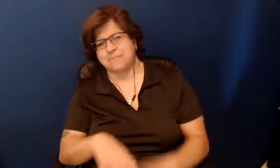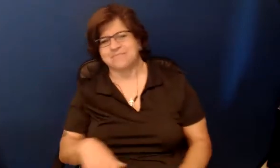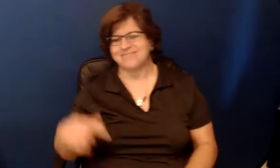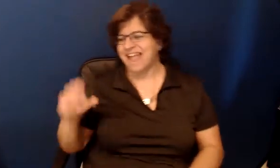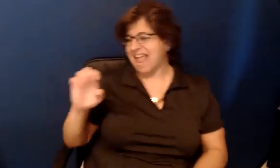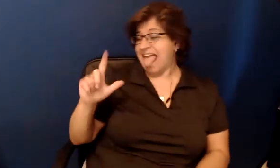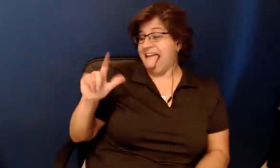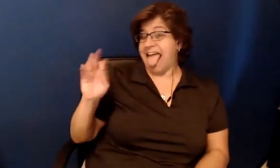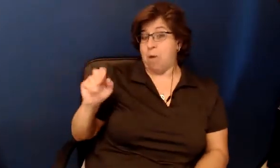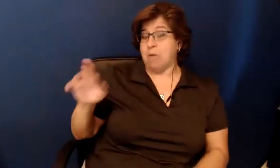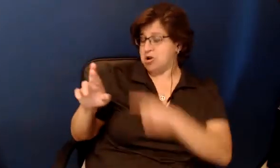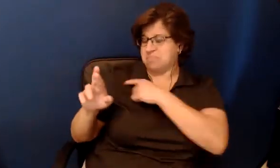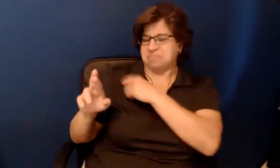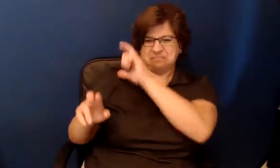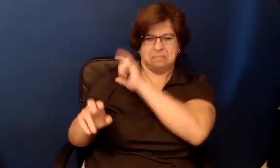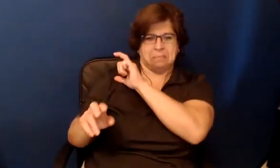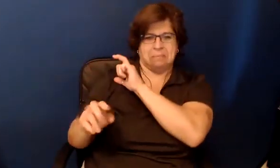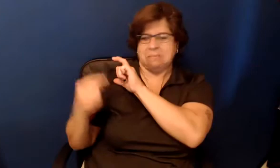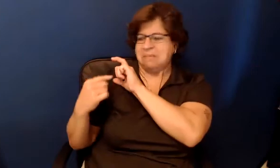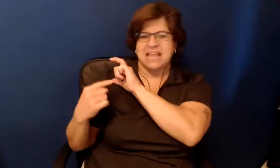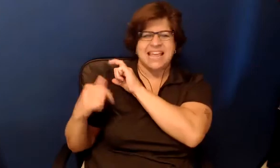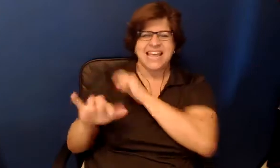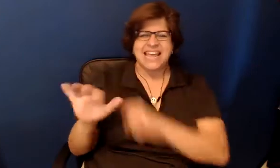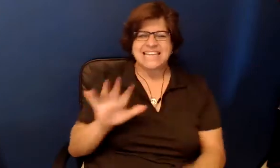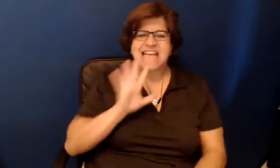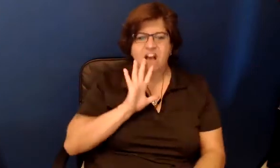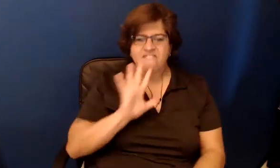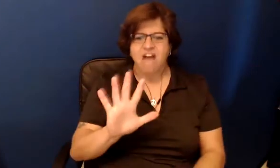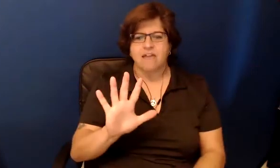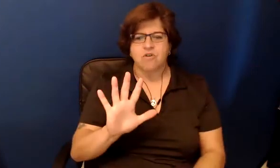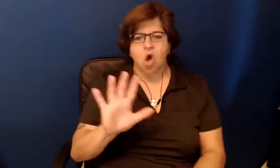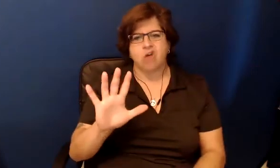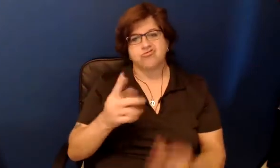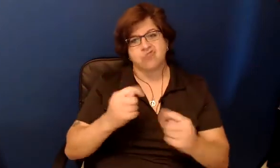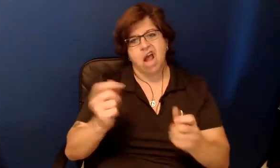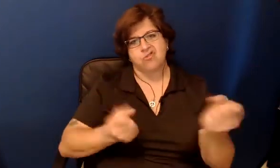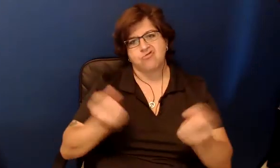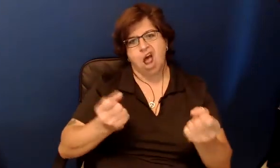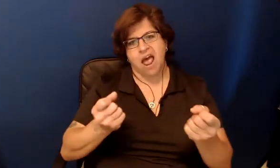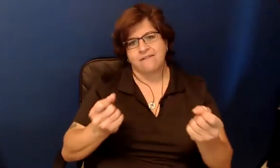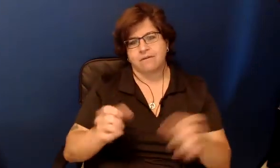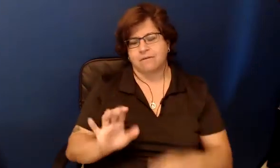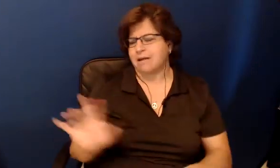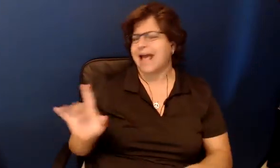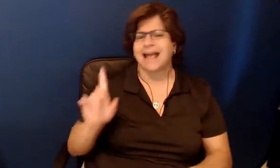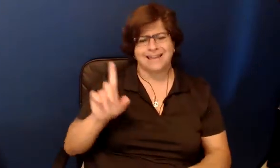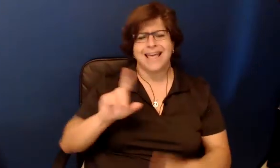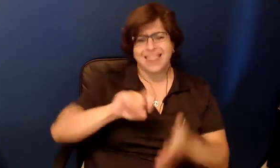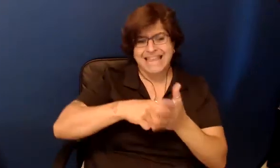know. The main thing with Elmer is he's the 5-year-old driving the car. So I have to take the keys away from Elmer and say, you know what? We're not going to do that, Elmer. We're going to